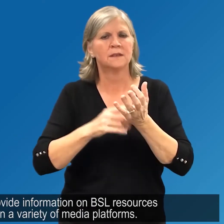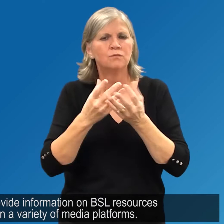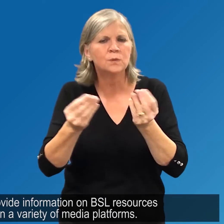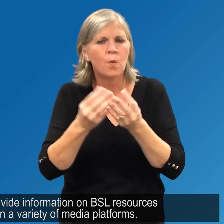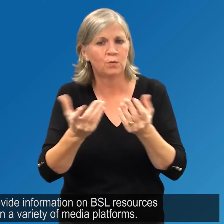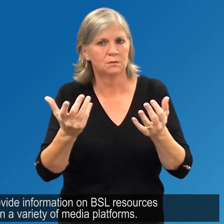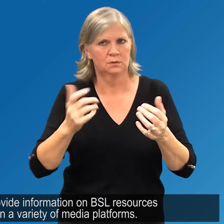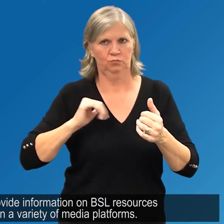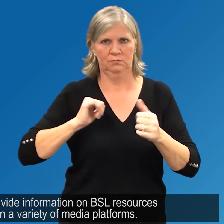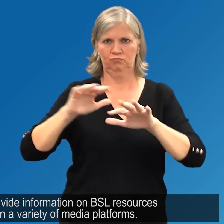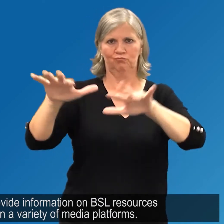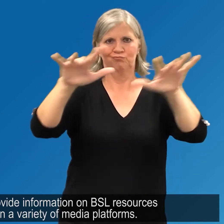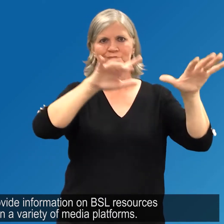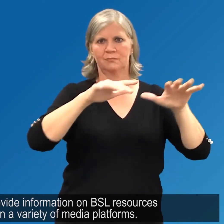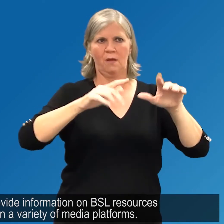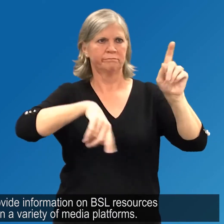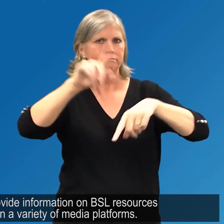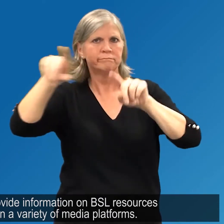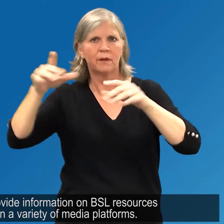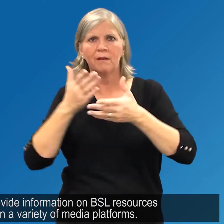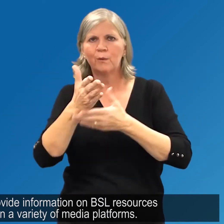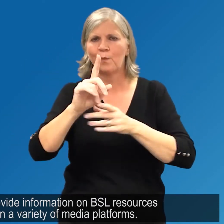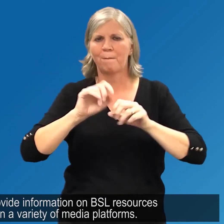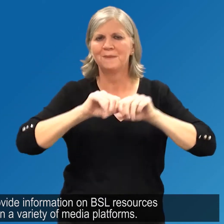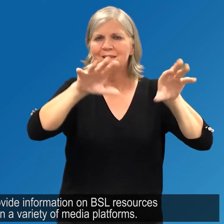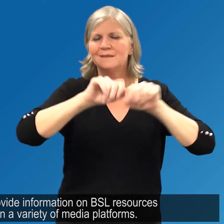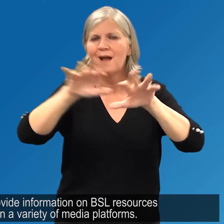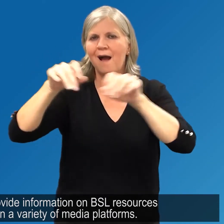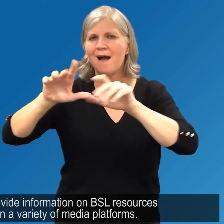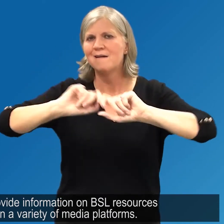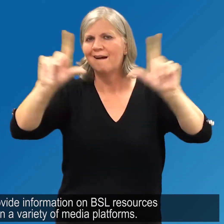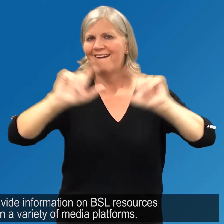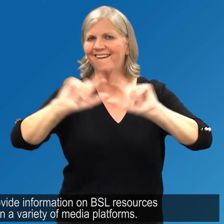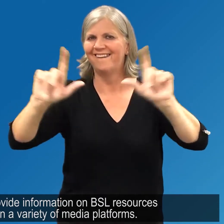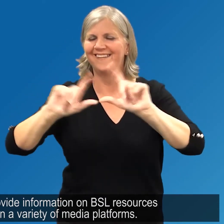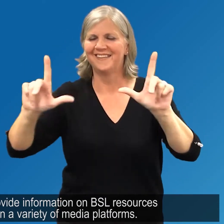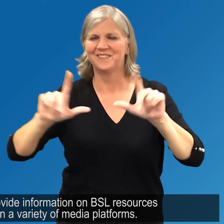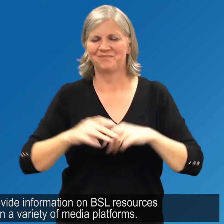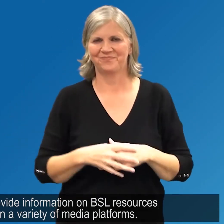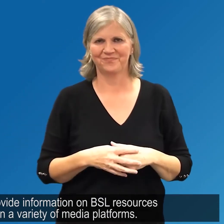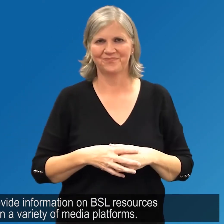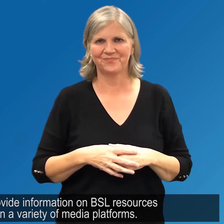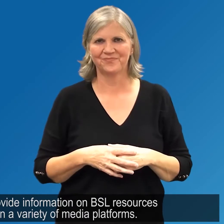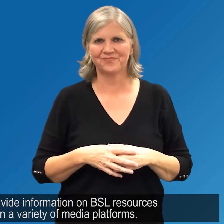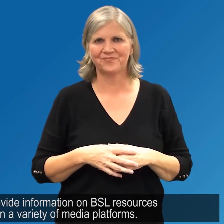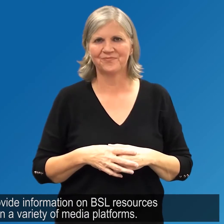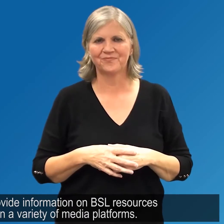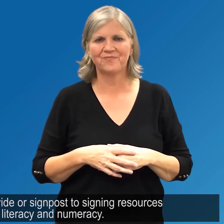Continue to provide information on BSL resources available on a variety of media platforms.